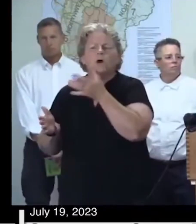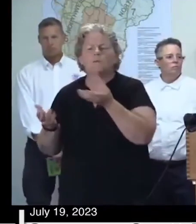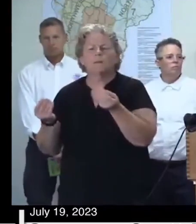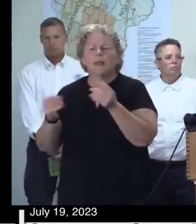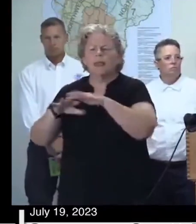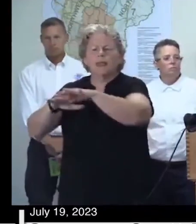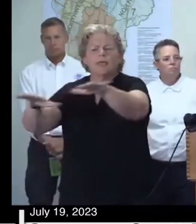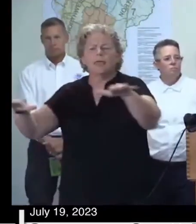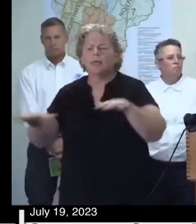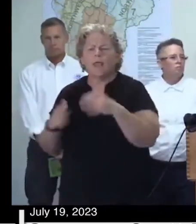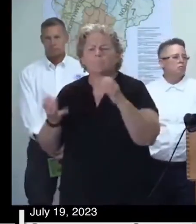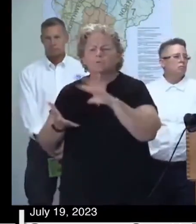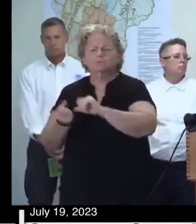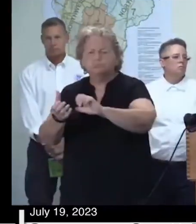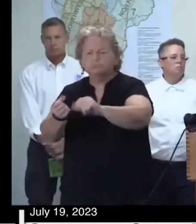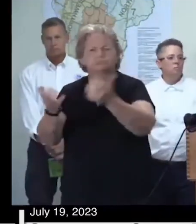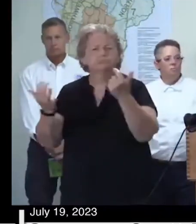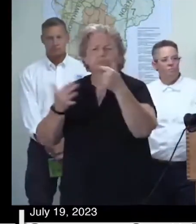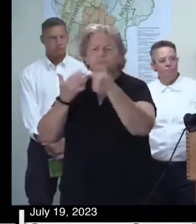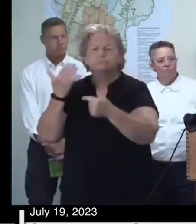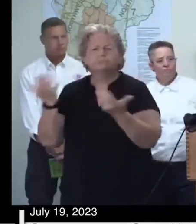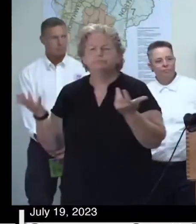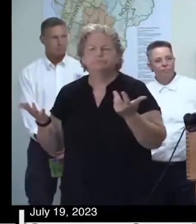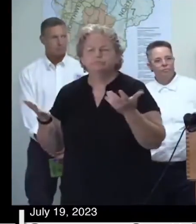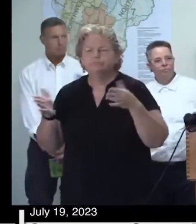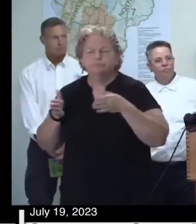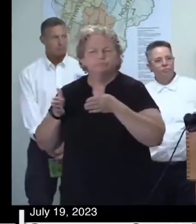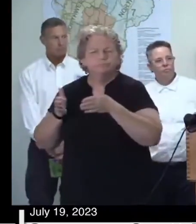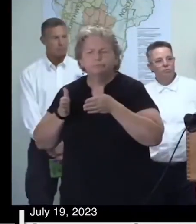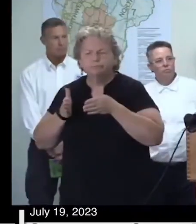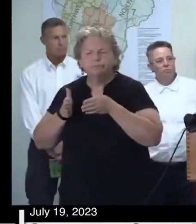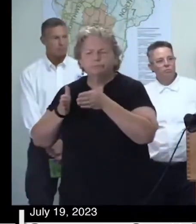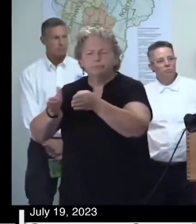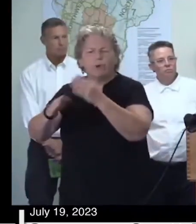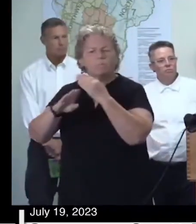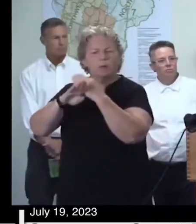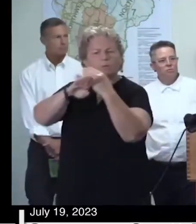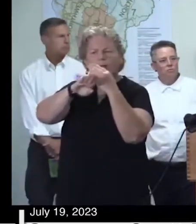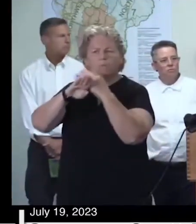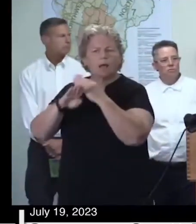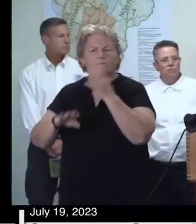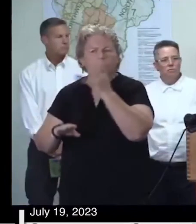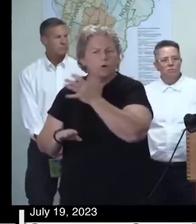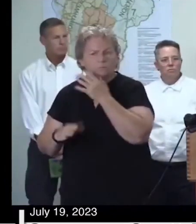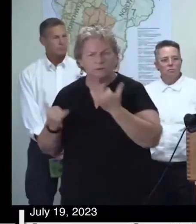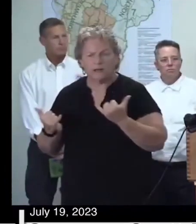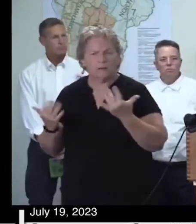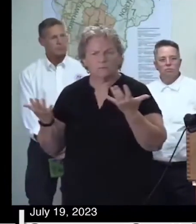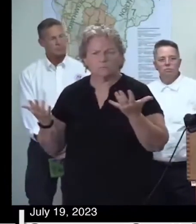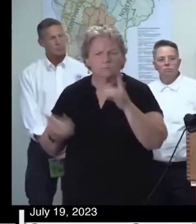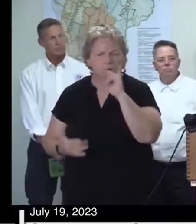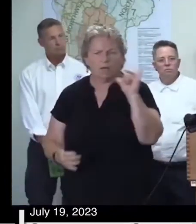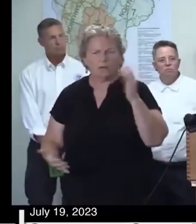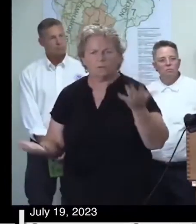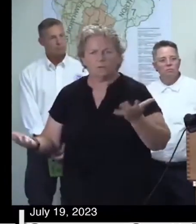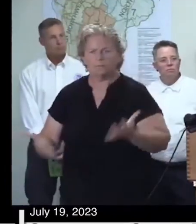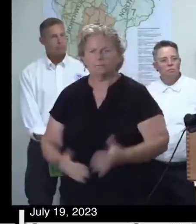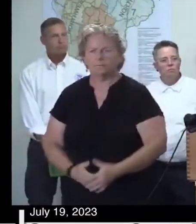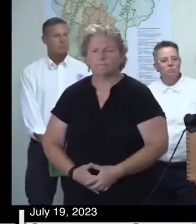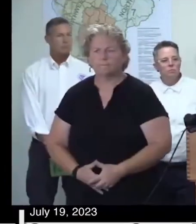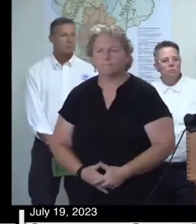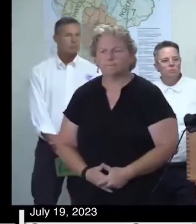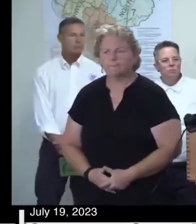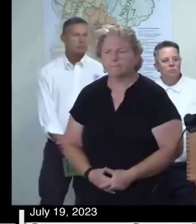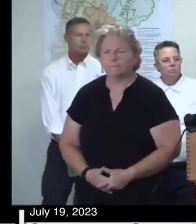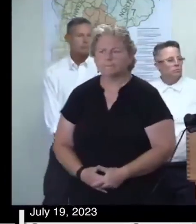just how many roads are currently impacted as well? I can, I don't know if Secretary Tebbets is on, but